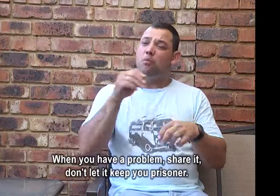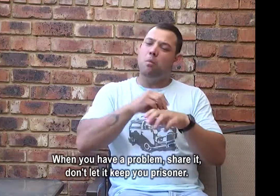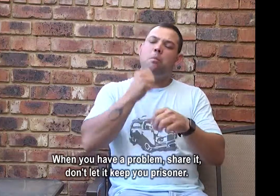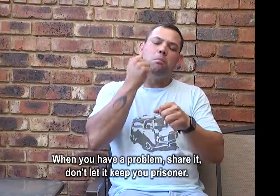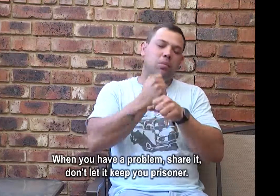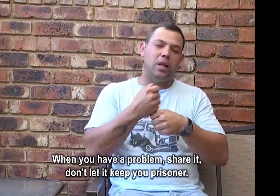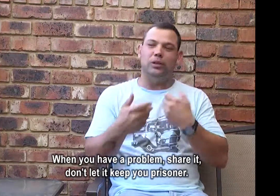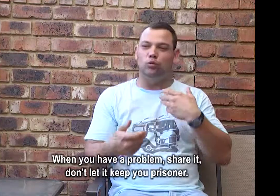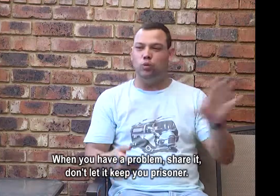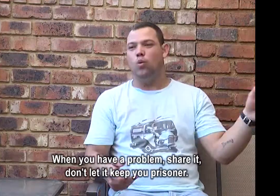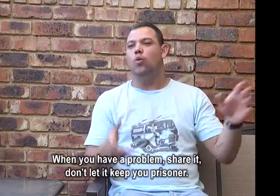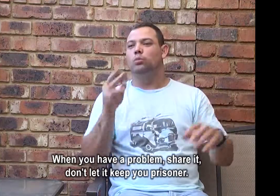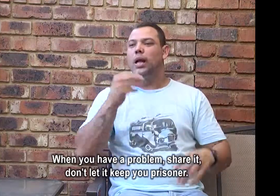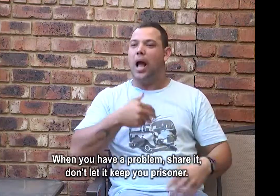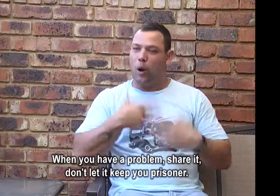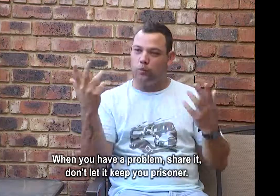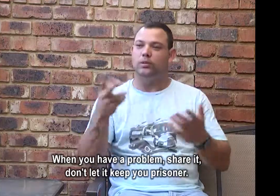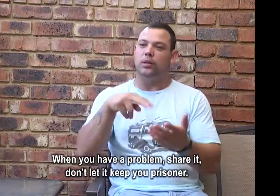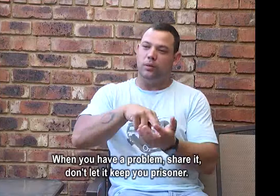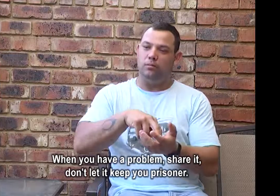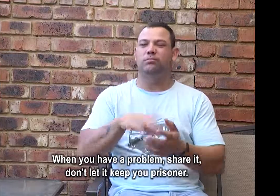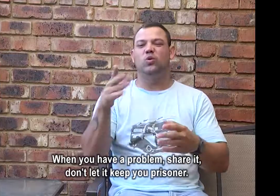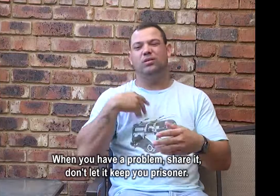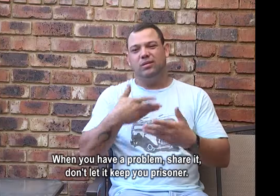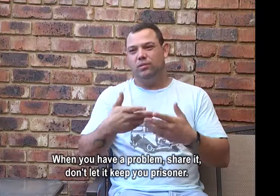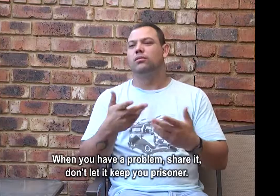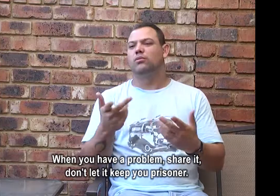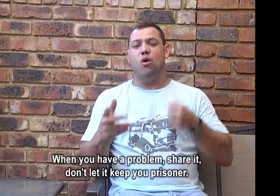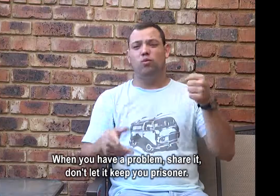When you have a problem, share it. Don't let it keep you prisoner.